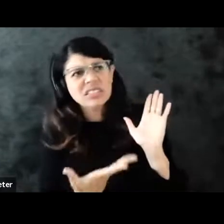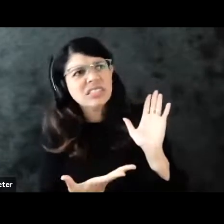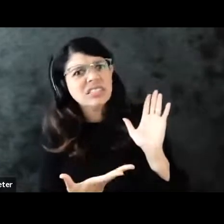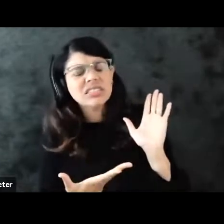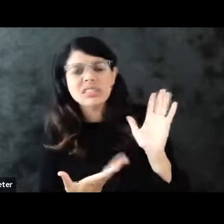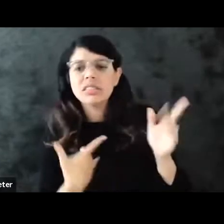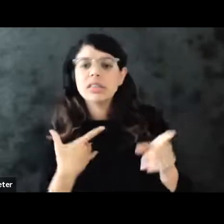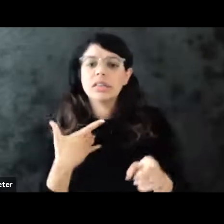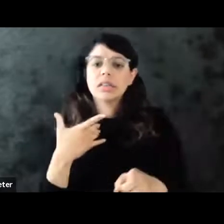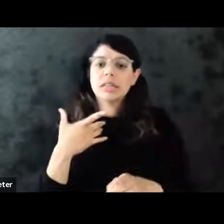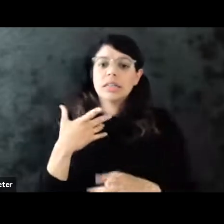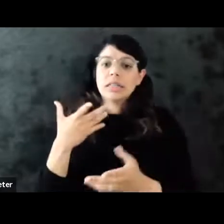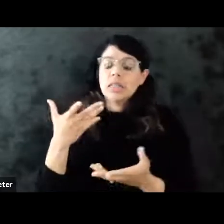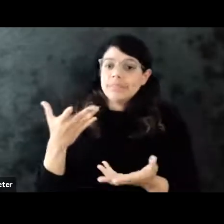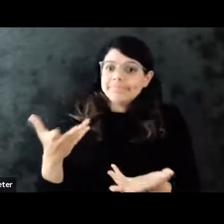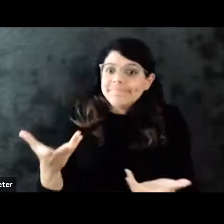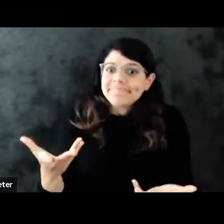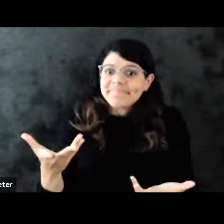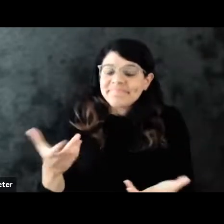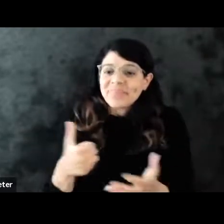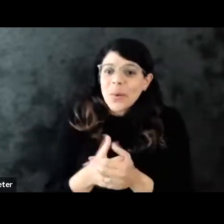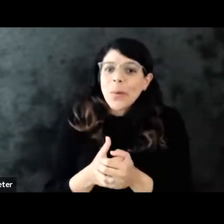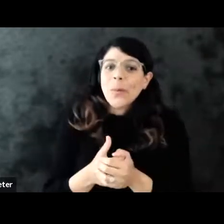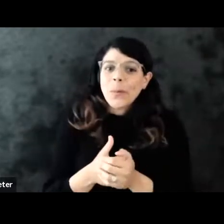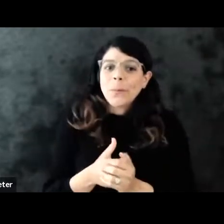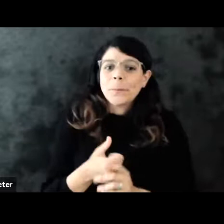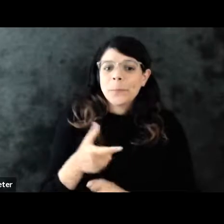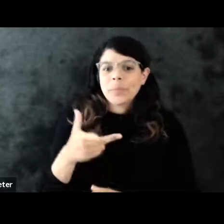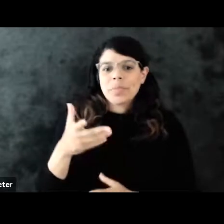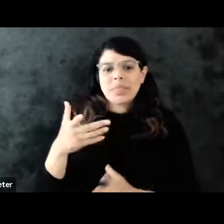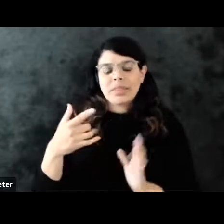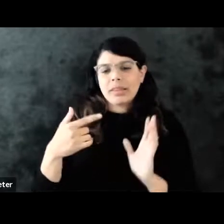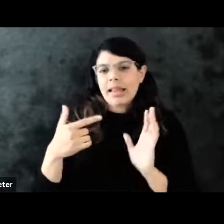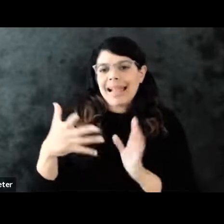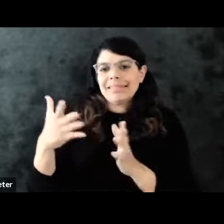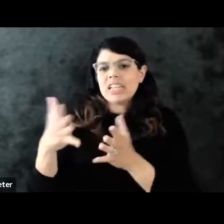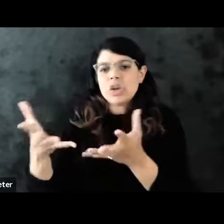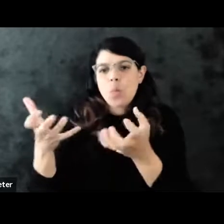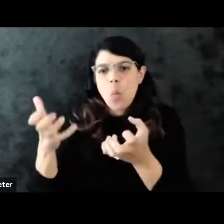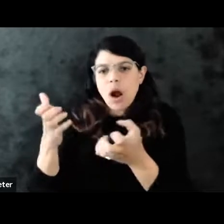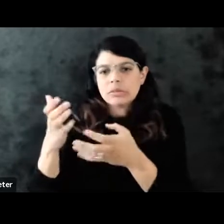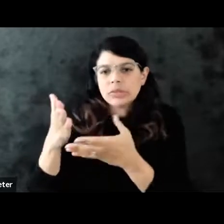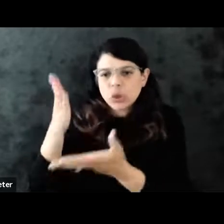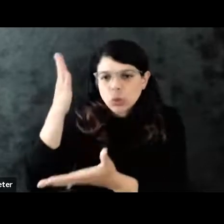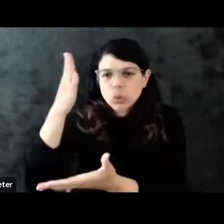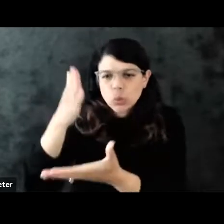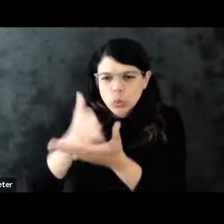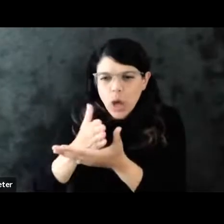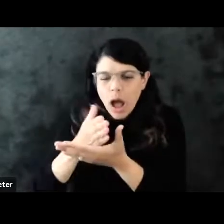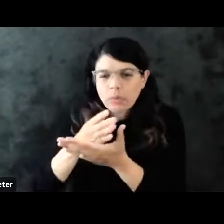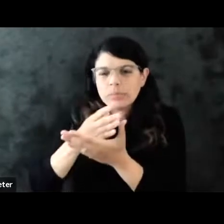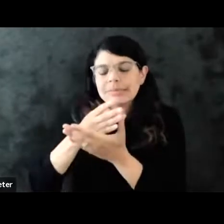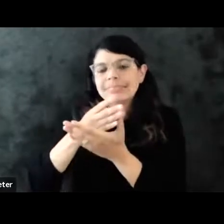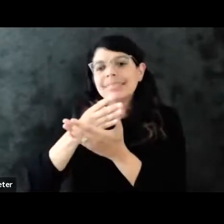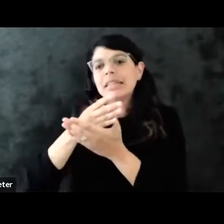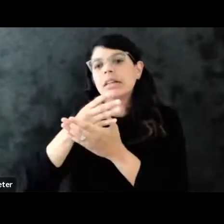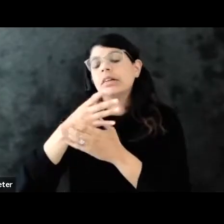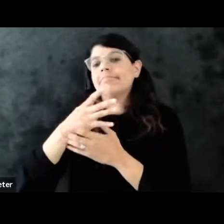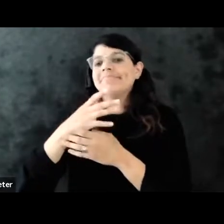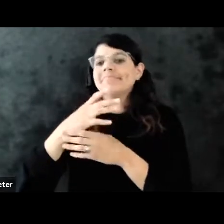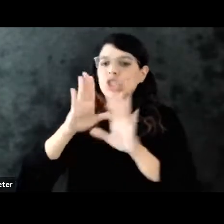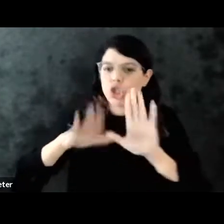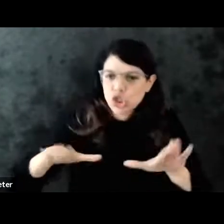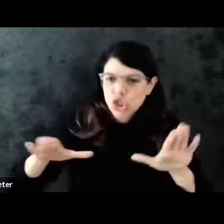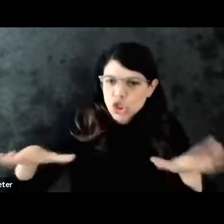for example, and end child labor and things of that nature. So they're not revolutionary per se, but hey, you got to